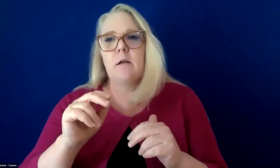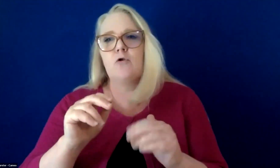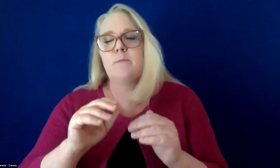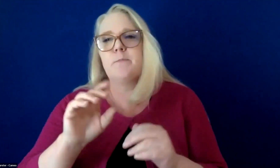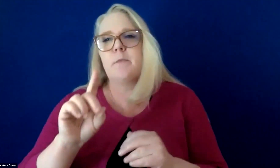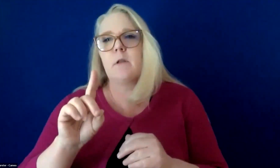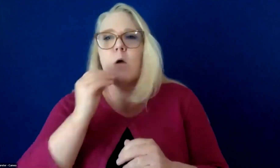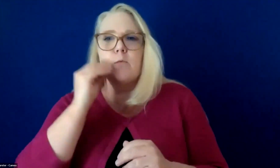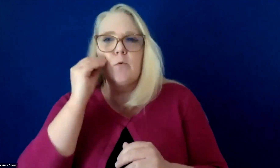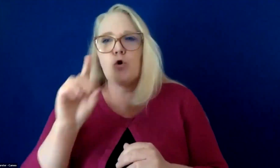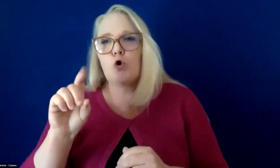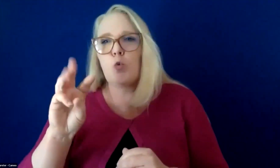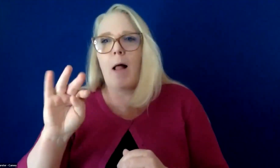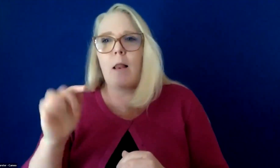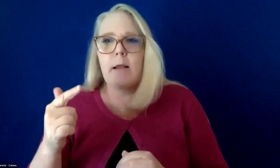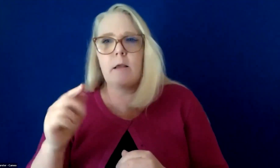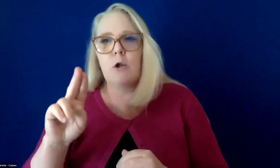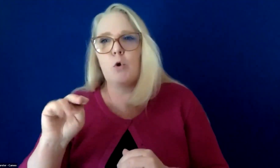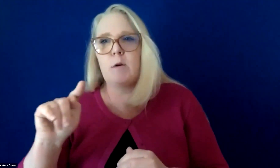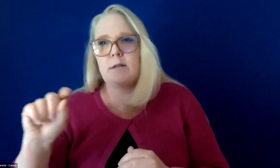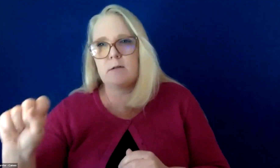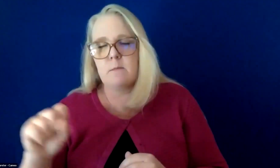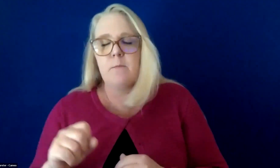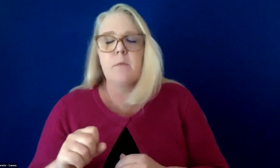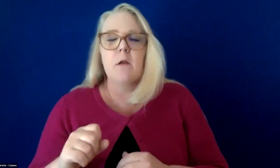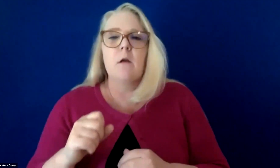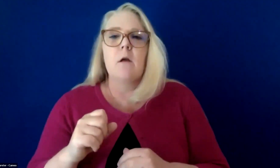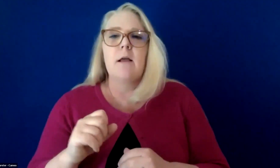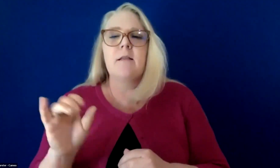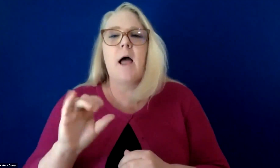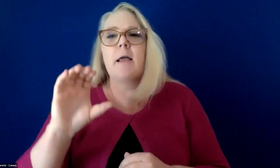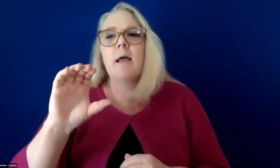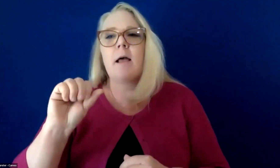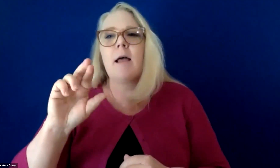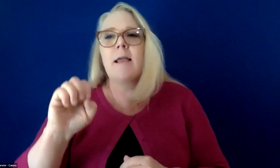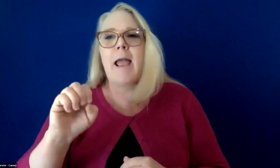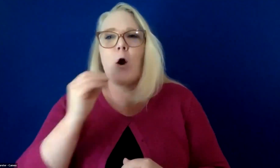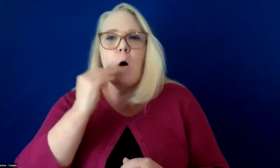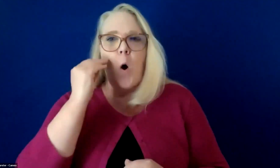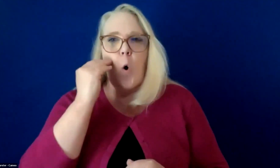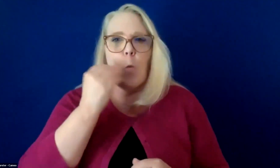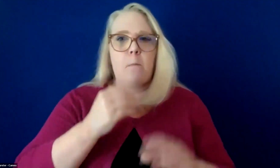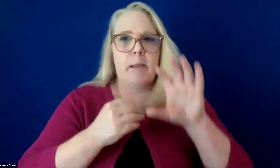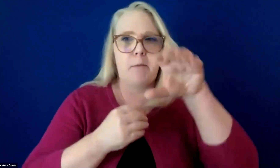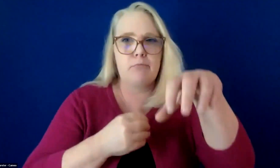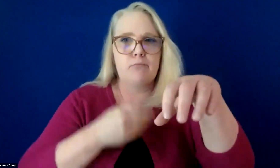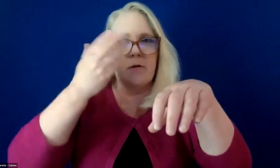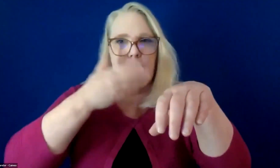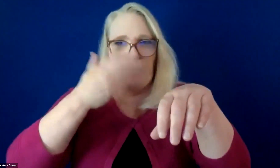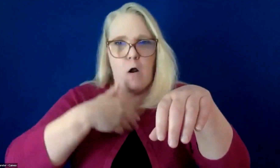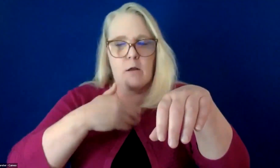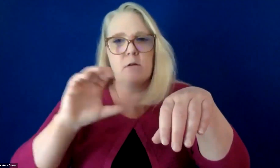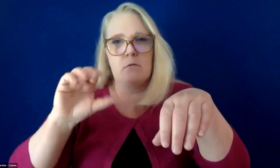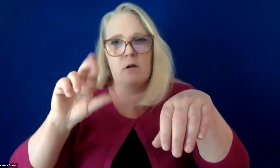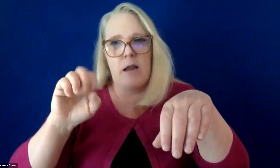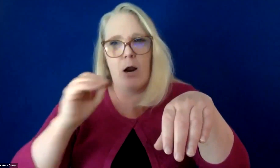these properties. So in essence, imagine that we've got this care home at the front part of a 5 acre parcel or 4 acre parcel or 3 acre